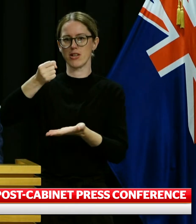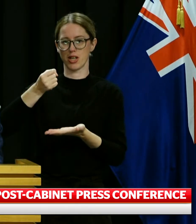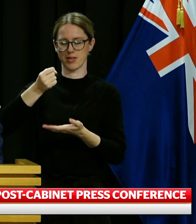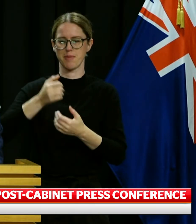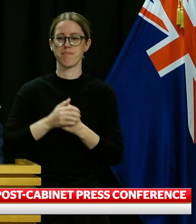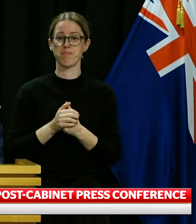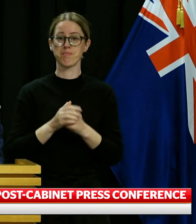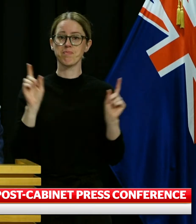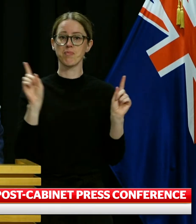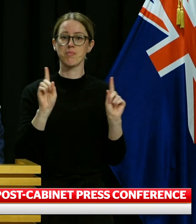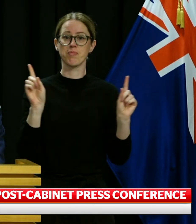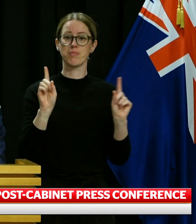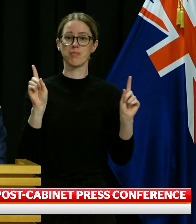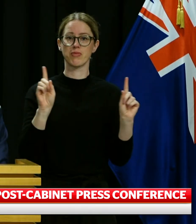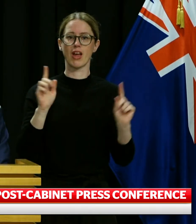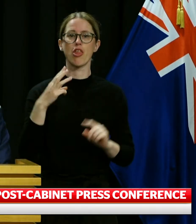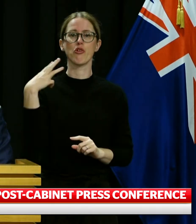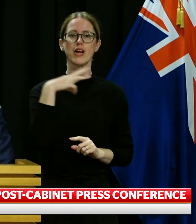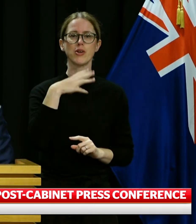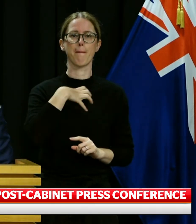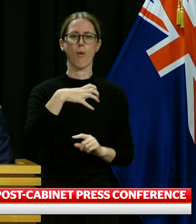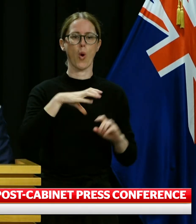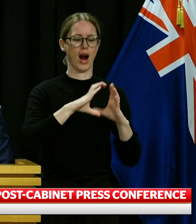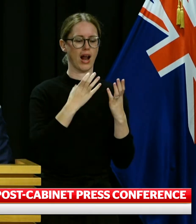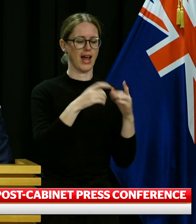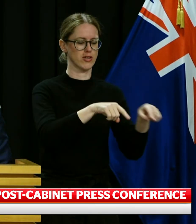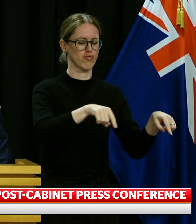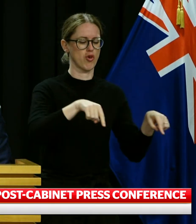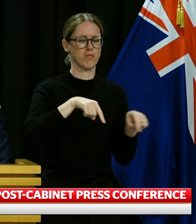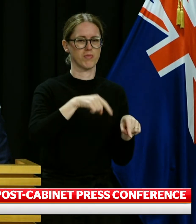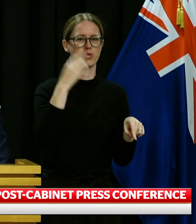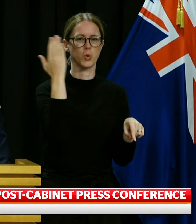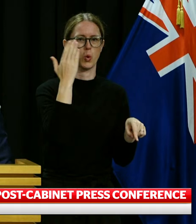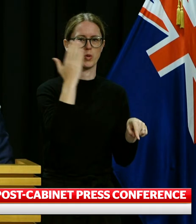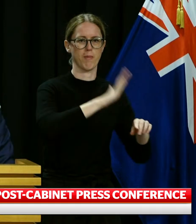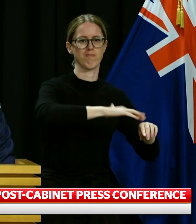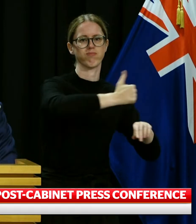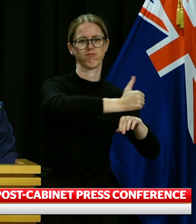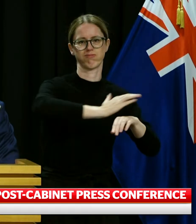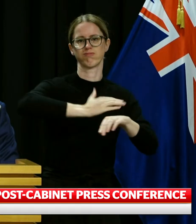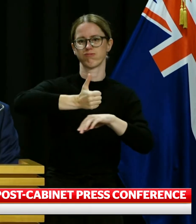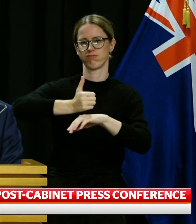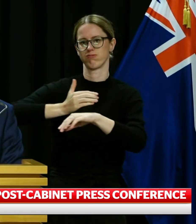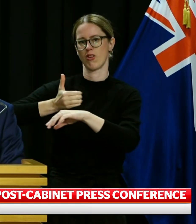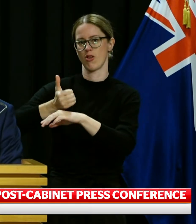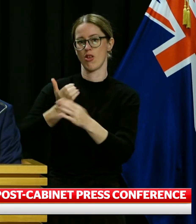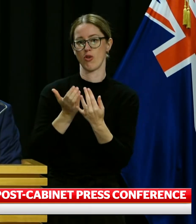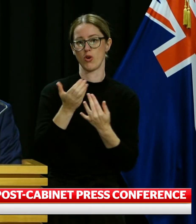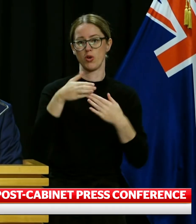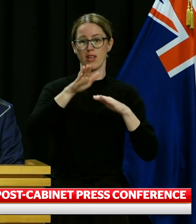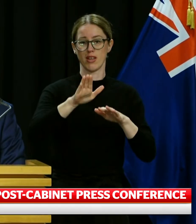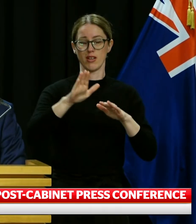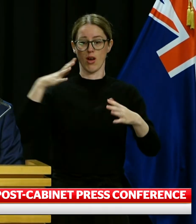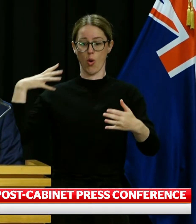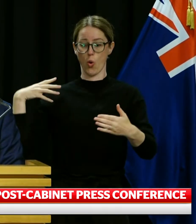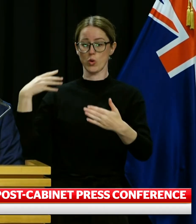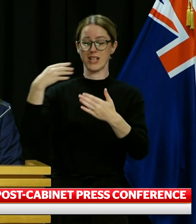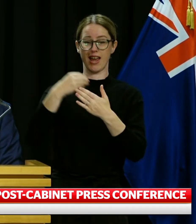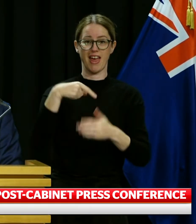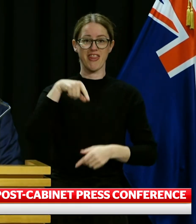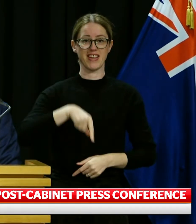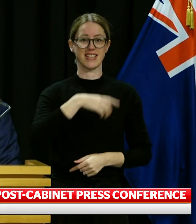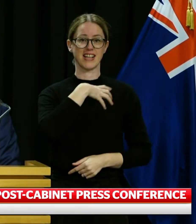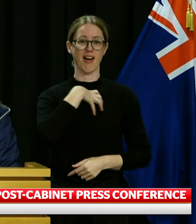will see 300 further classrooms built across New Zealand. It brings the total number of new classrooms that have been funded by